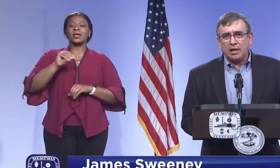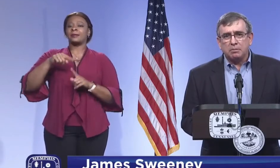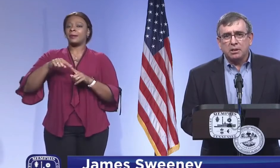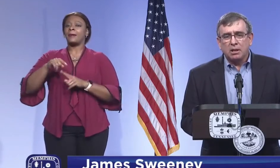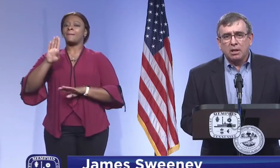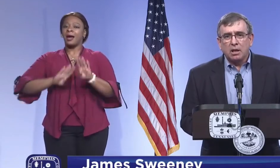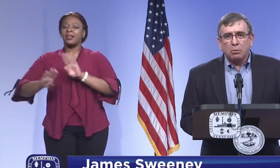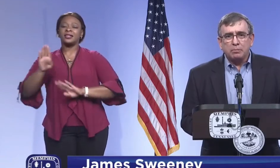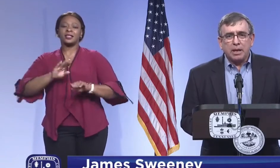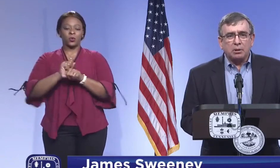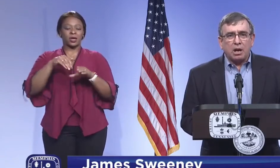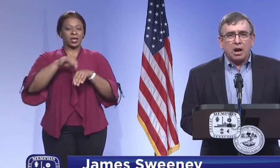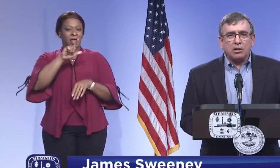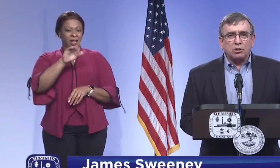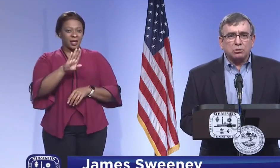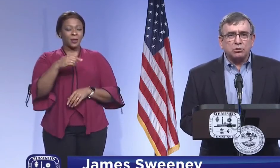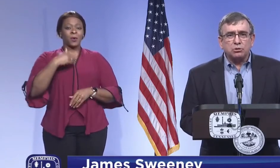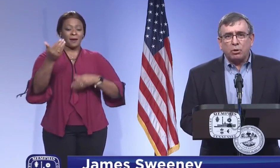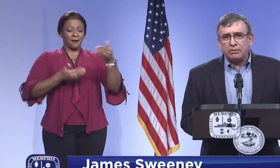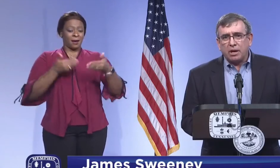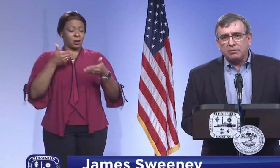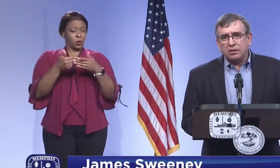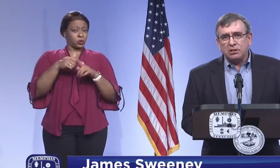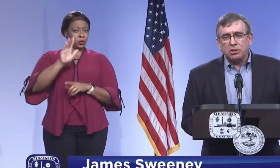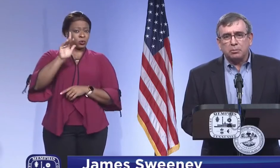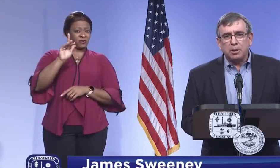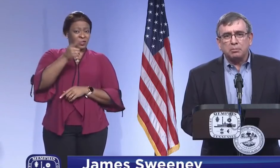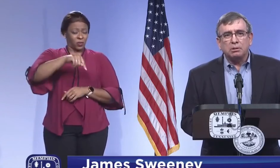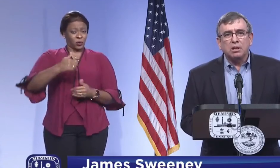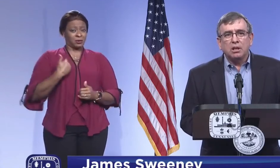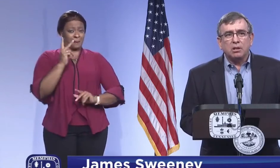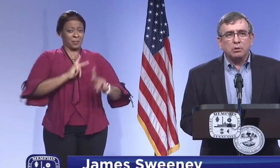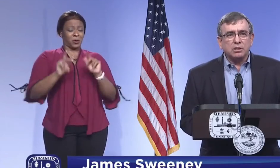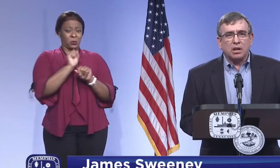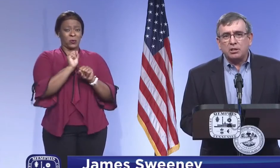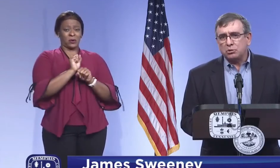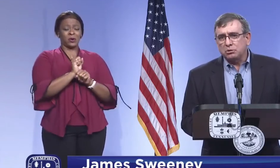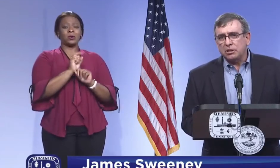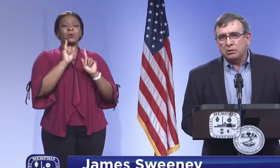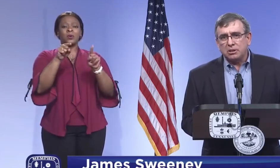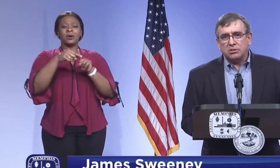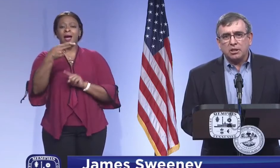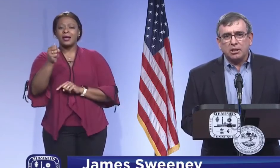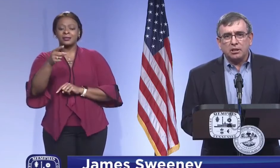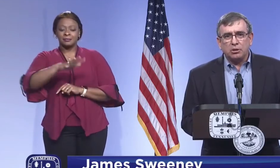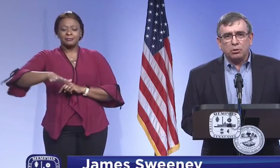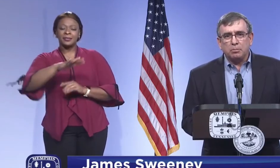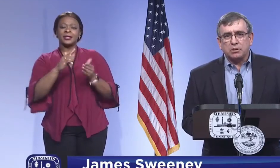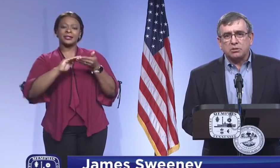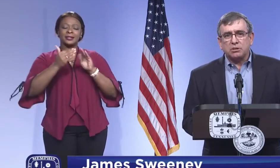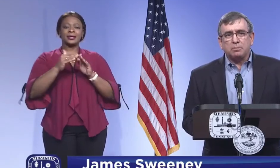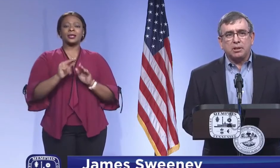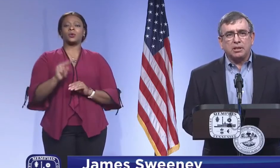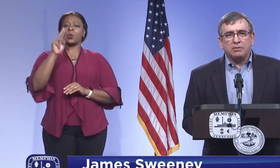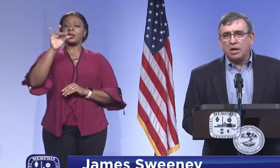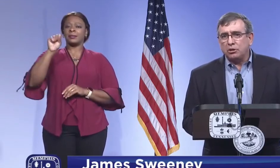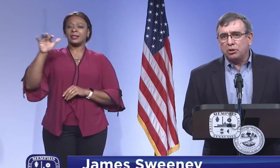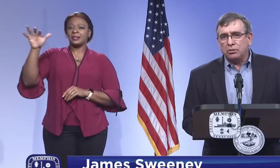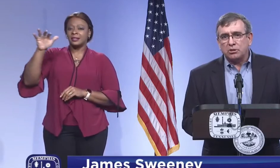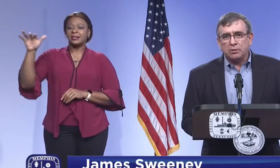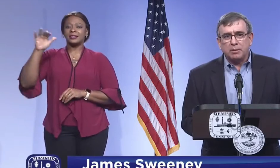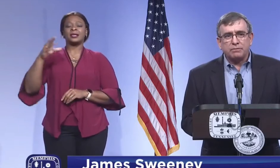lab. We've been able to hire close to 25 of these young people. They went to the high schools here in this city and in northern Mississippi, and they've